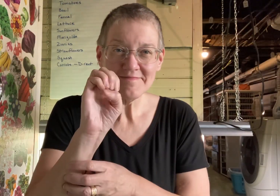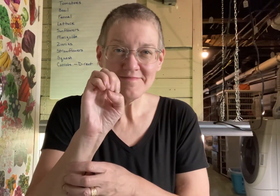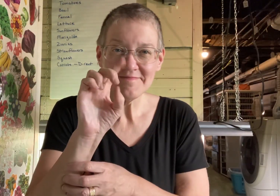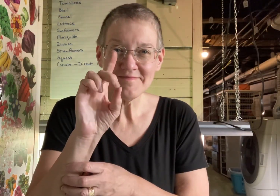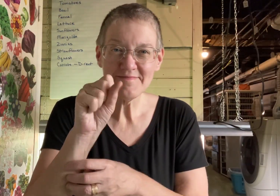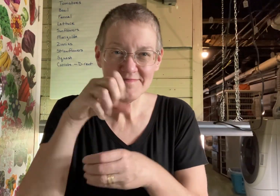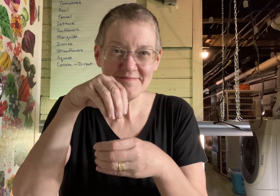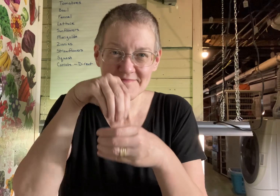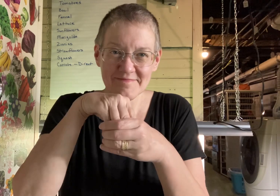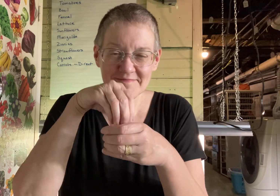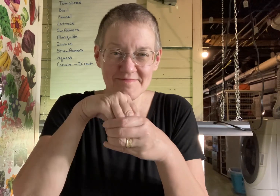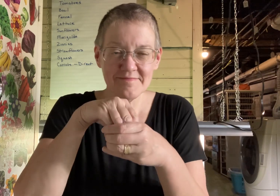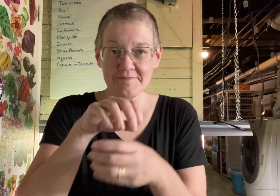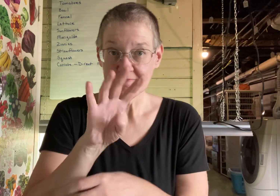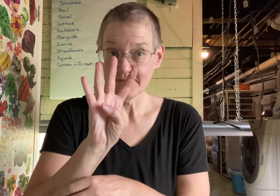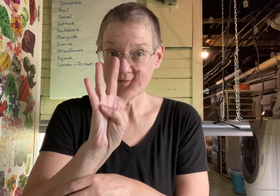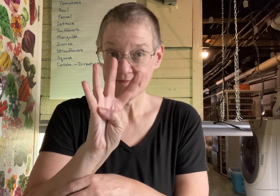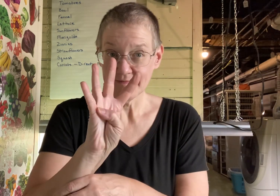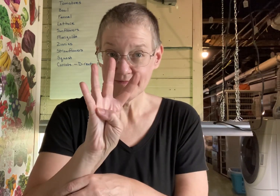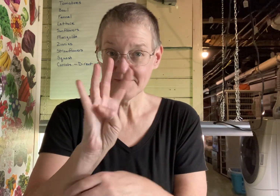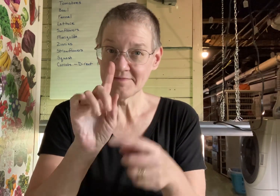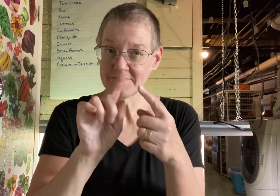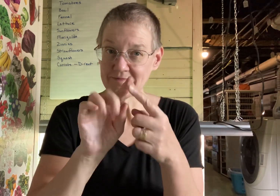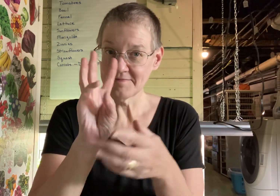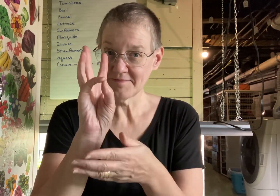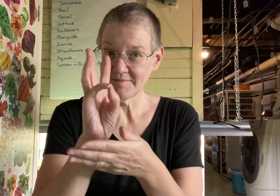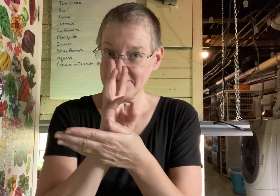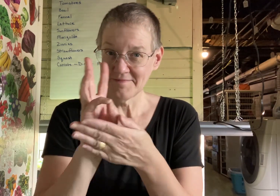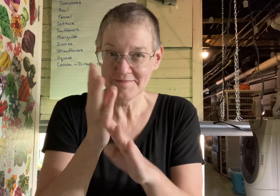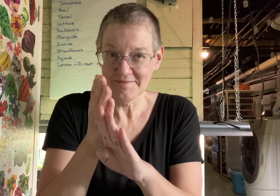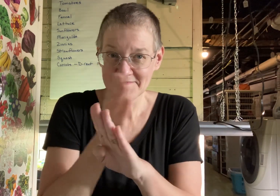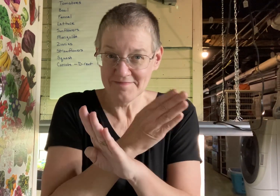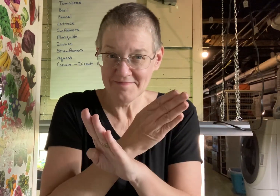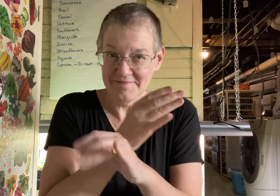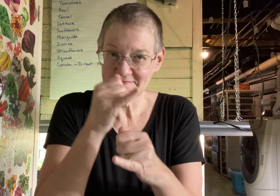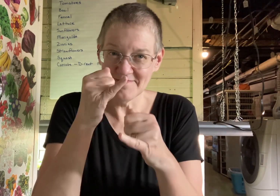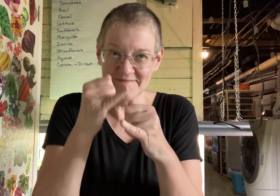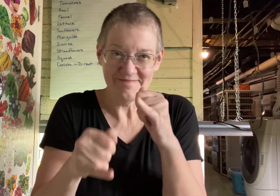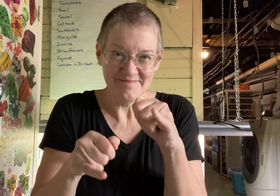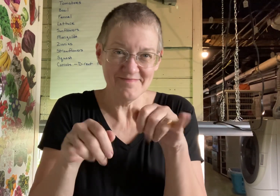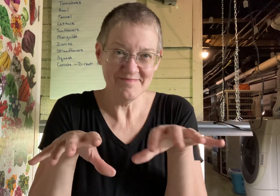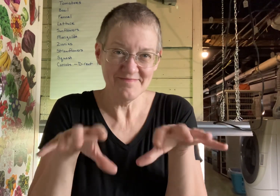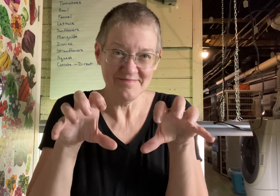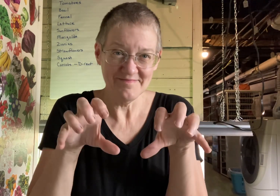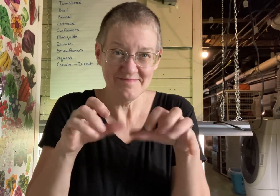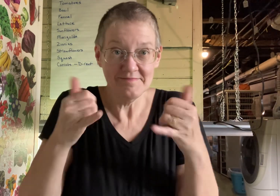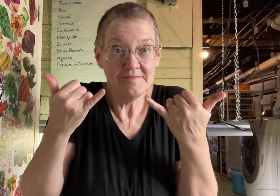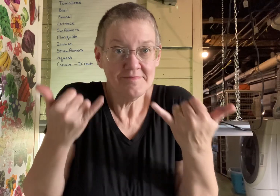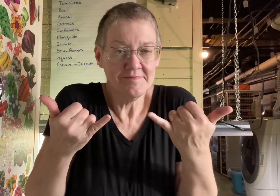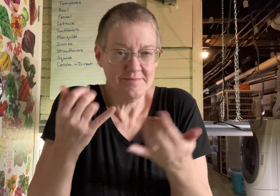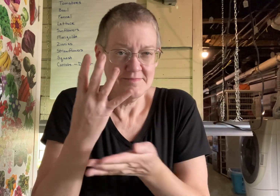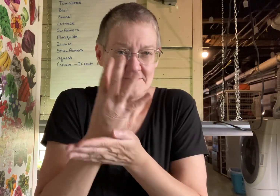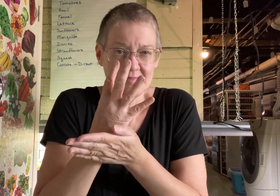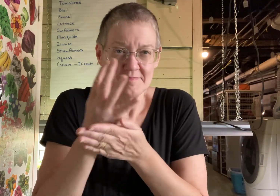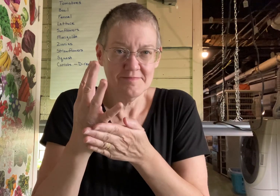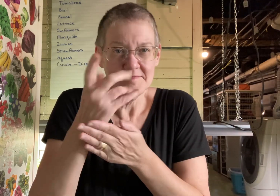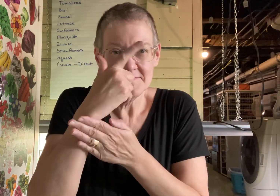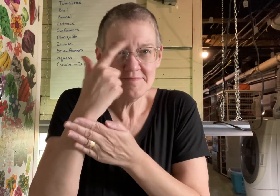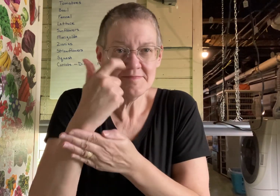Now, you want to start your tomato seeds indoors 4 to 6 weeks before your last frost. Right now, it's